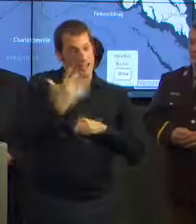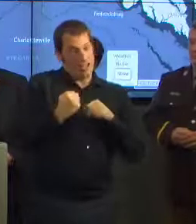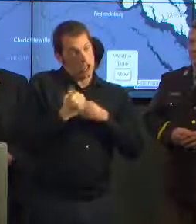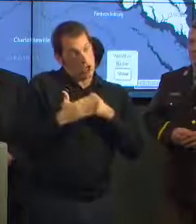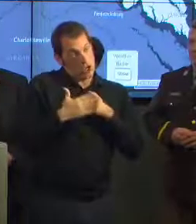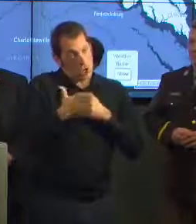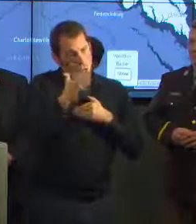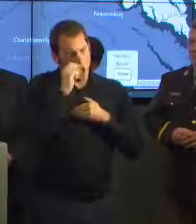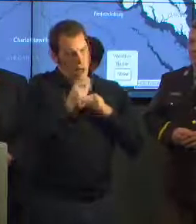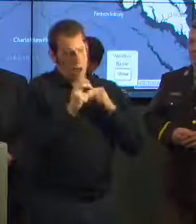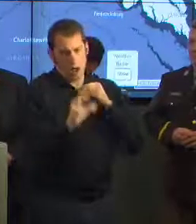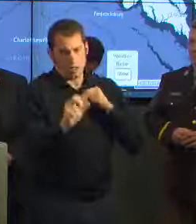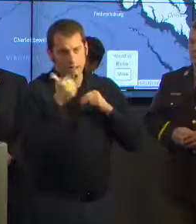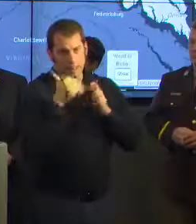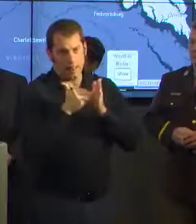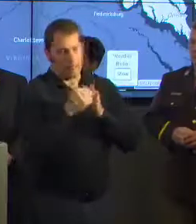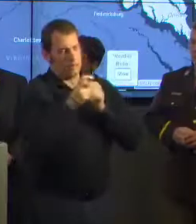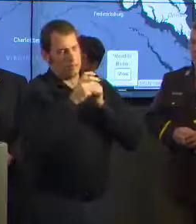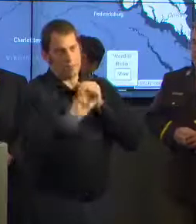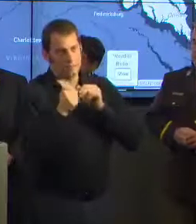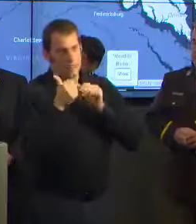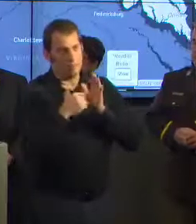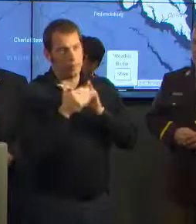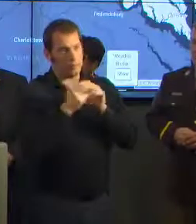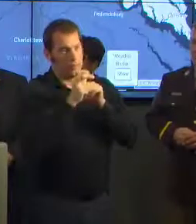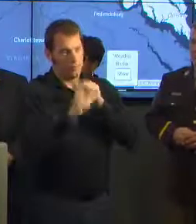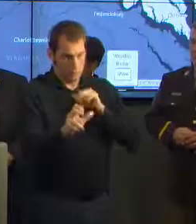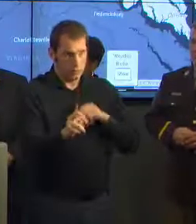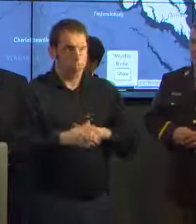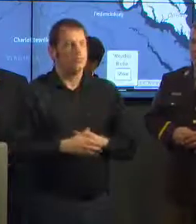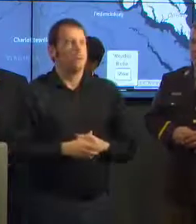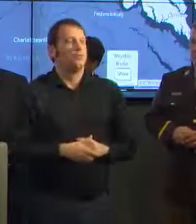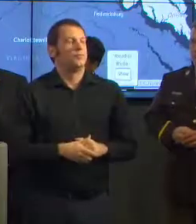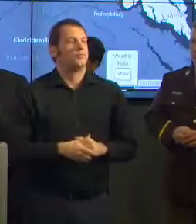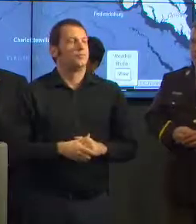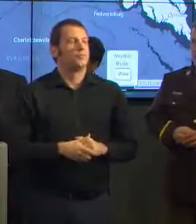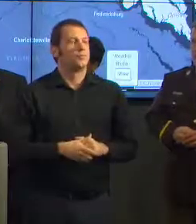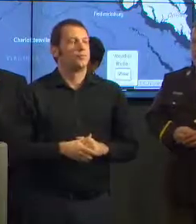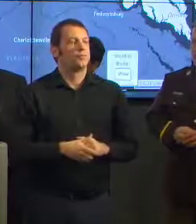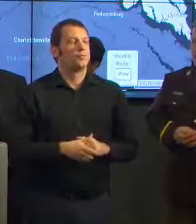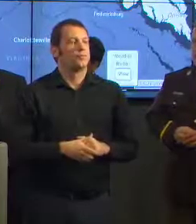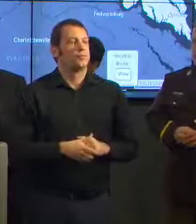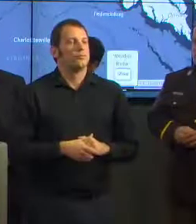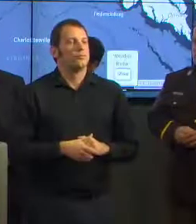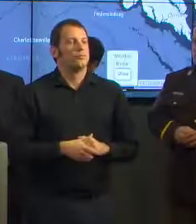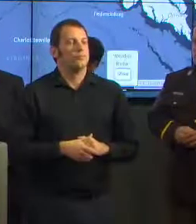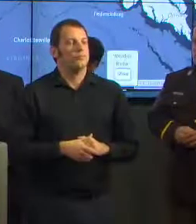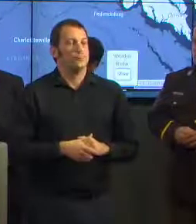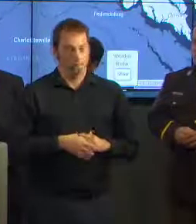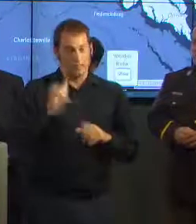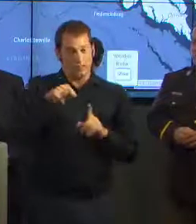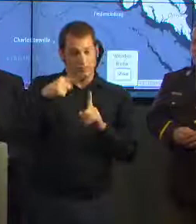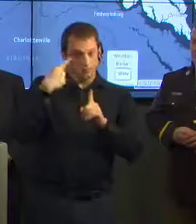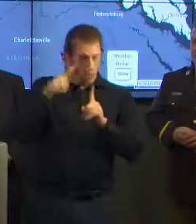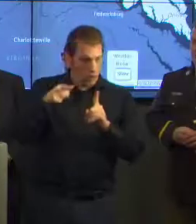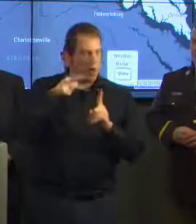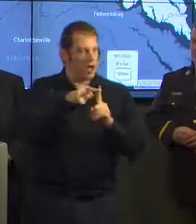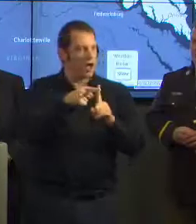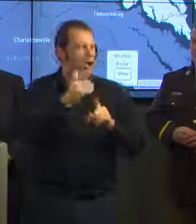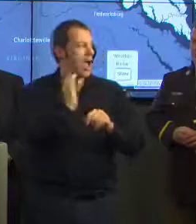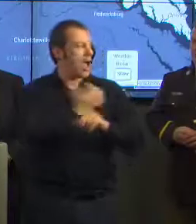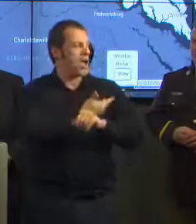heroin prevention, treatment, and enforcement efforts. This funding will provide much